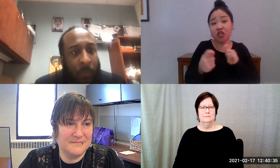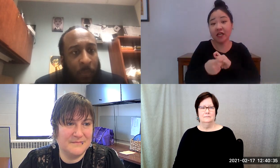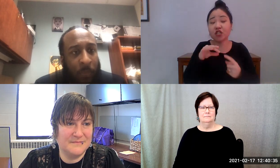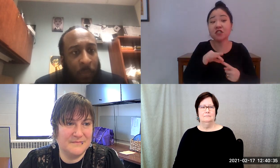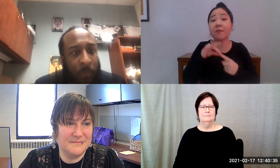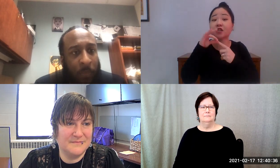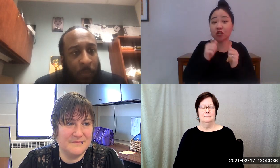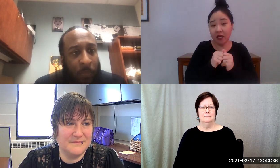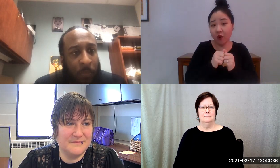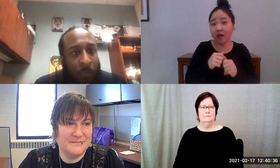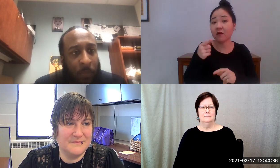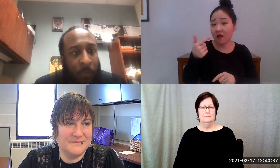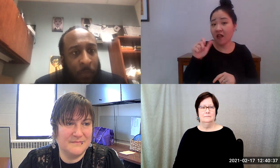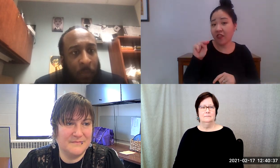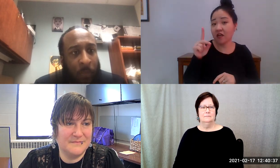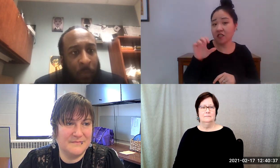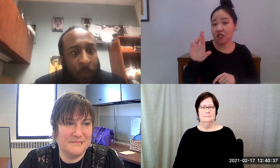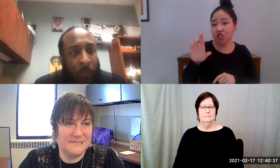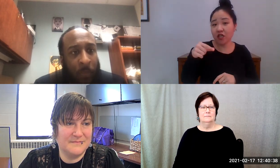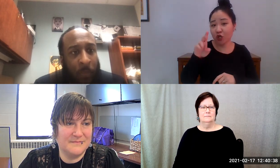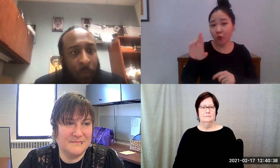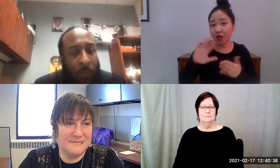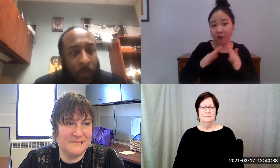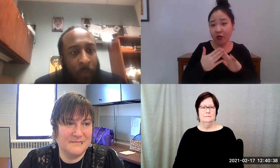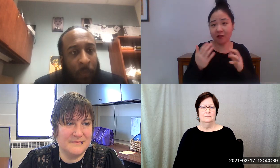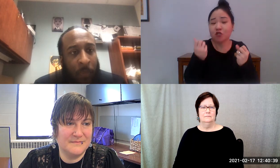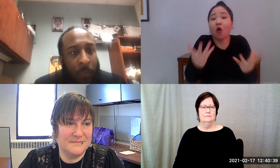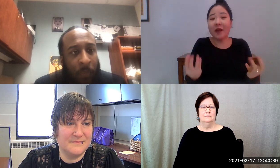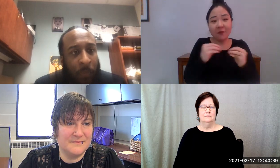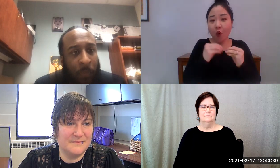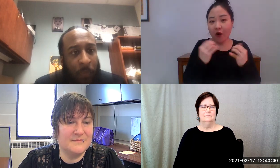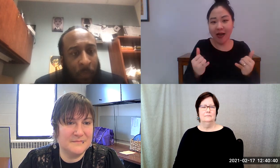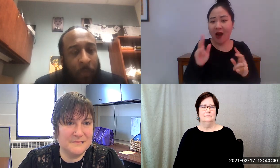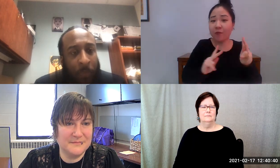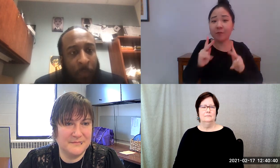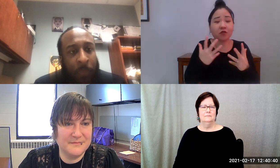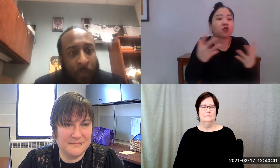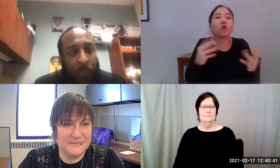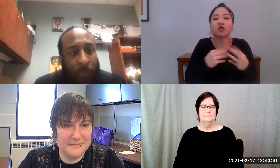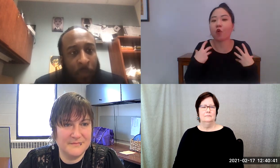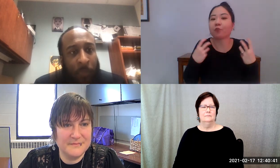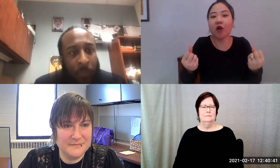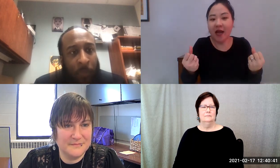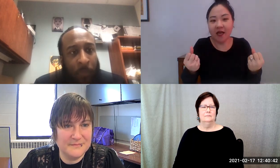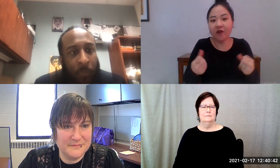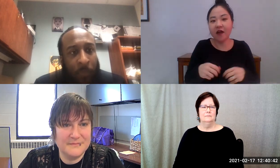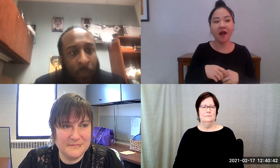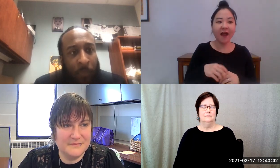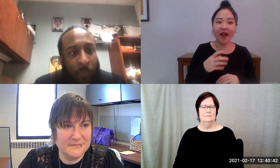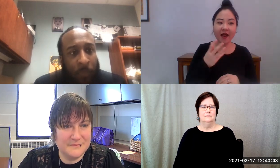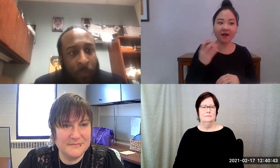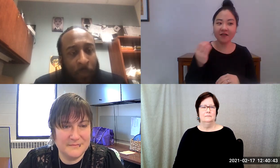so much change, especially with the genderqueer community. There's so many more now. People are so much more